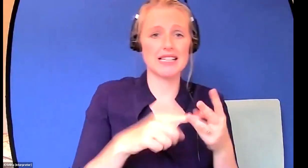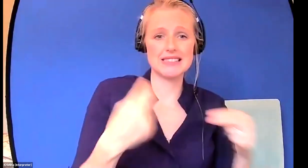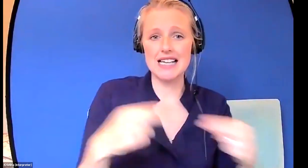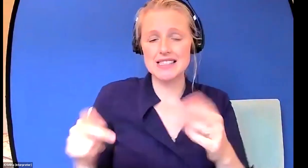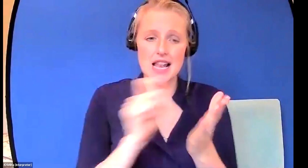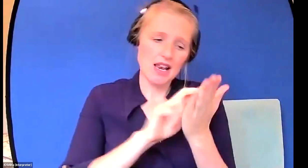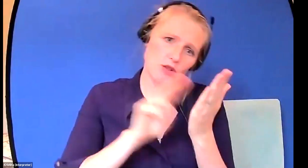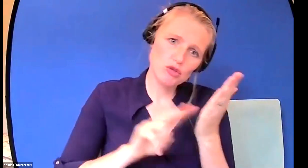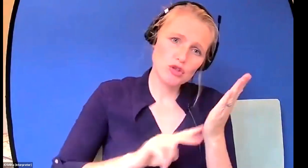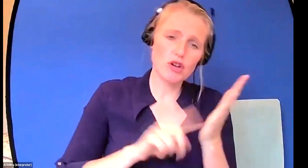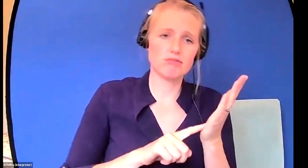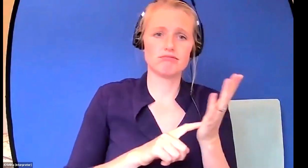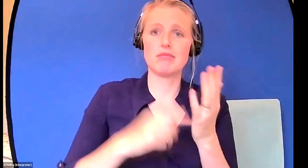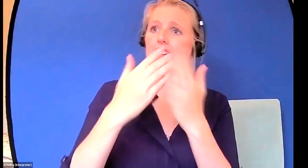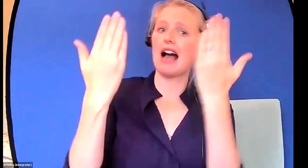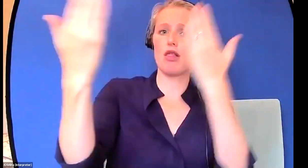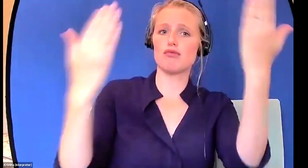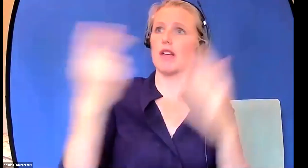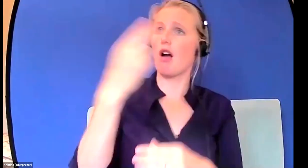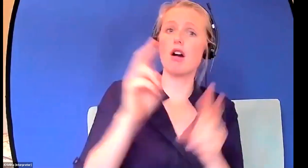literature, and gallery art, if you like.